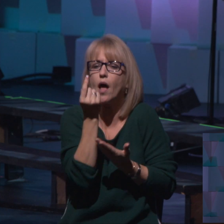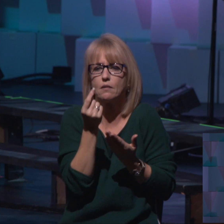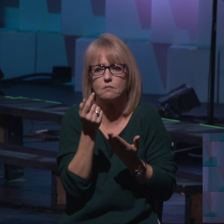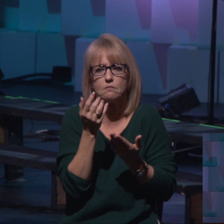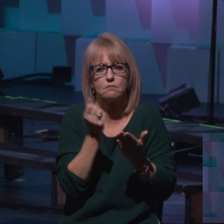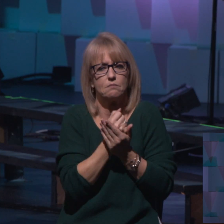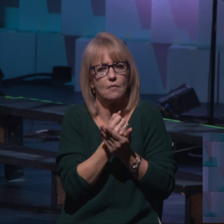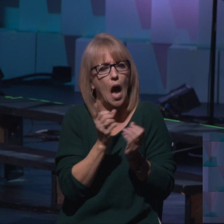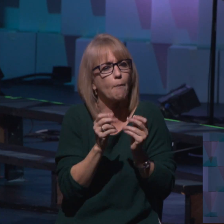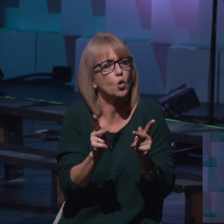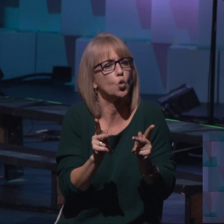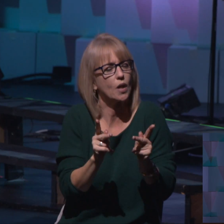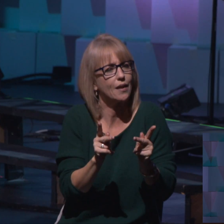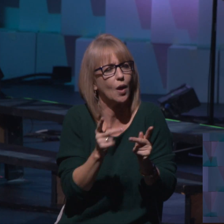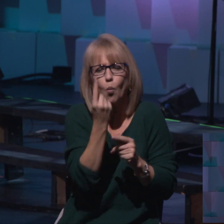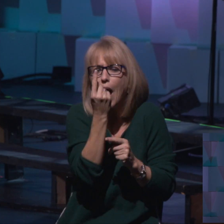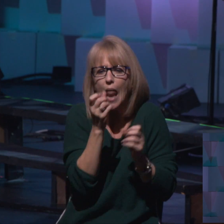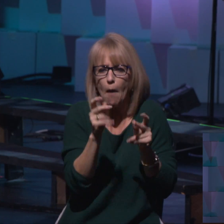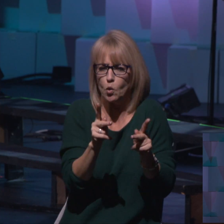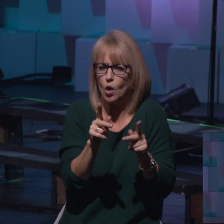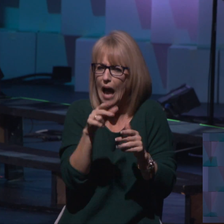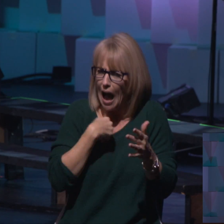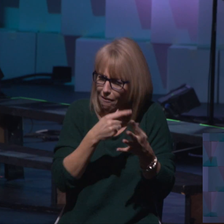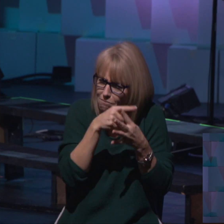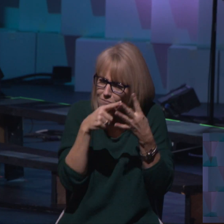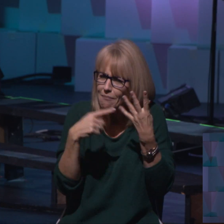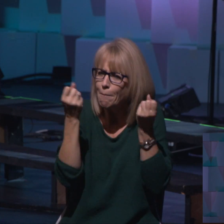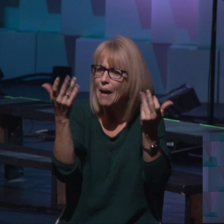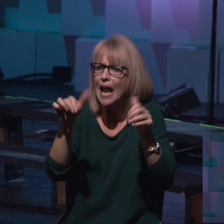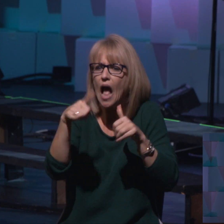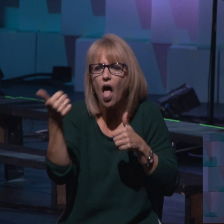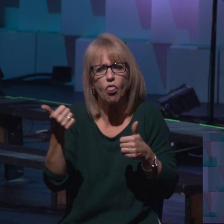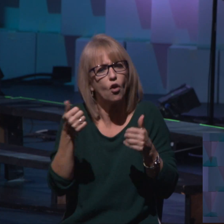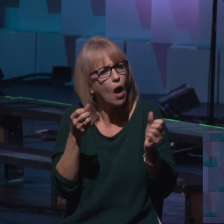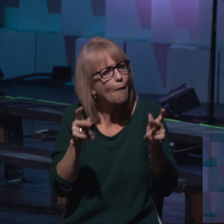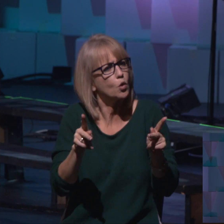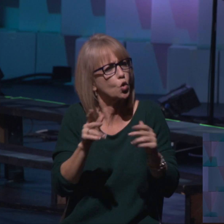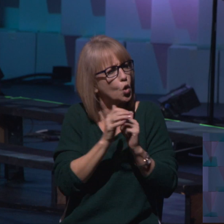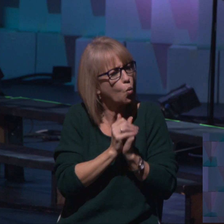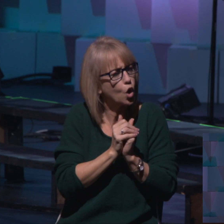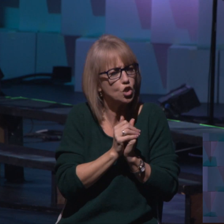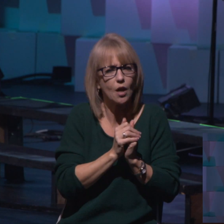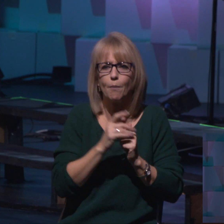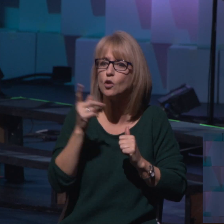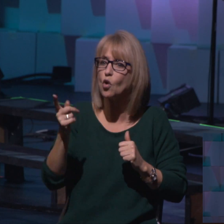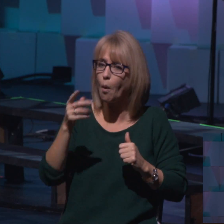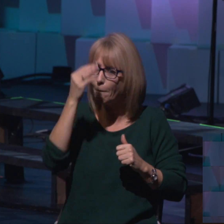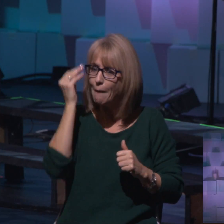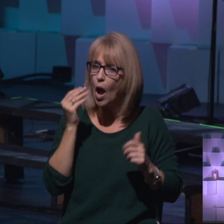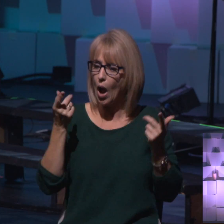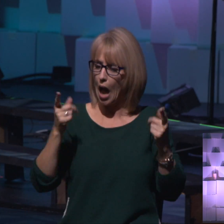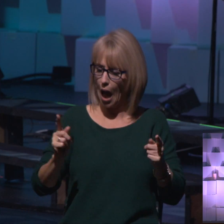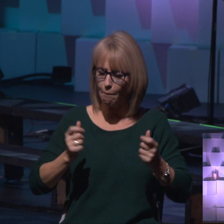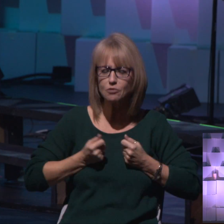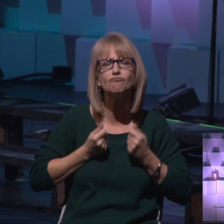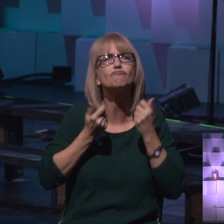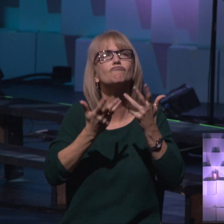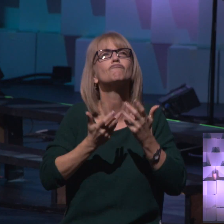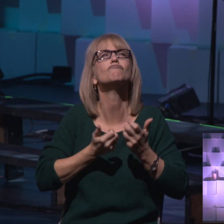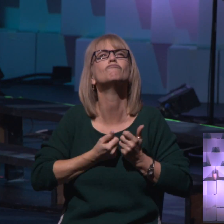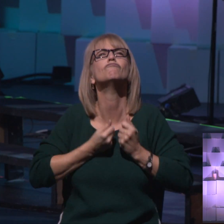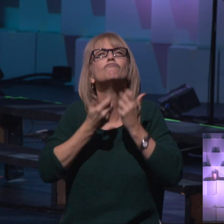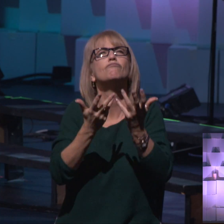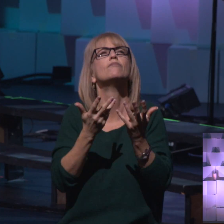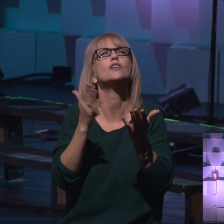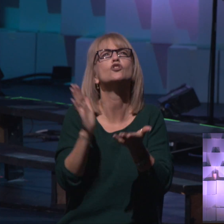worship. But the song just came out of her and who she is. So verse 46, we start looking at the song. It says, and